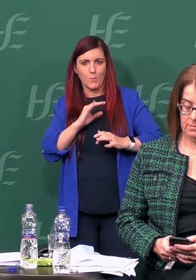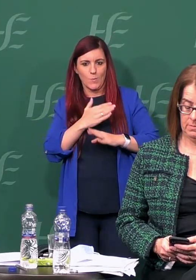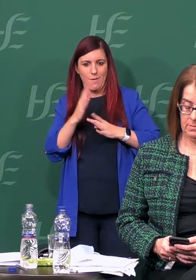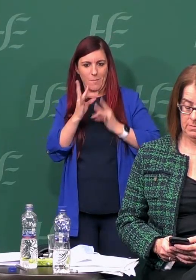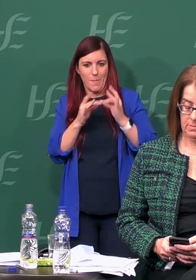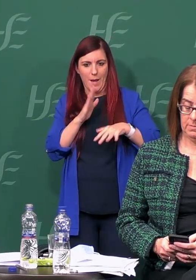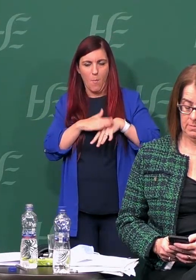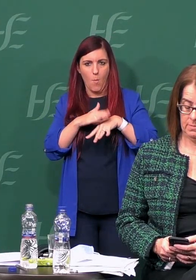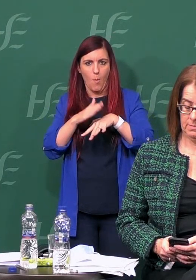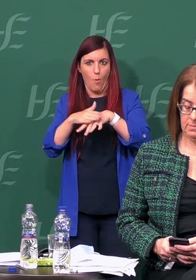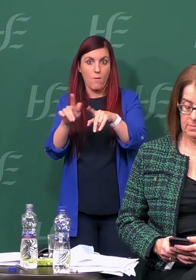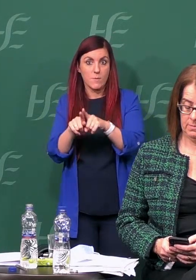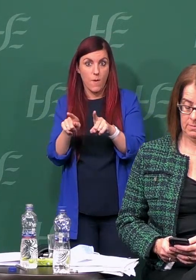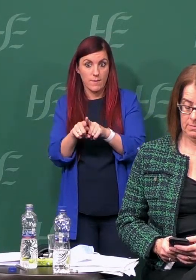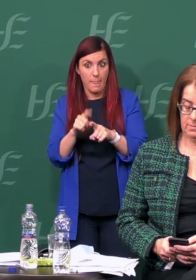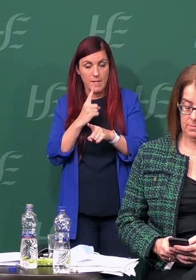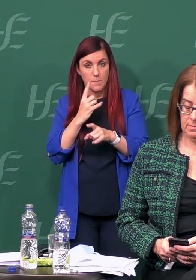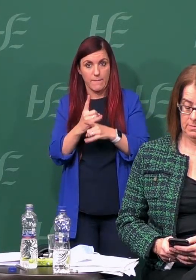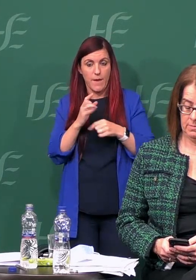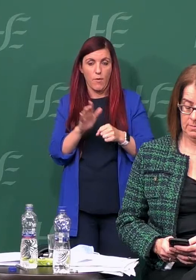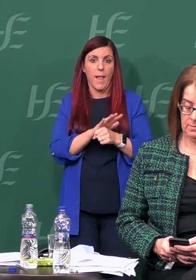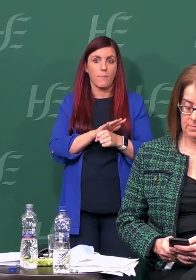supply. So better supply lines here.